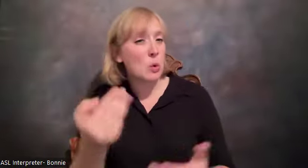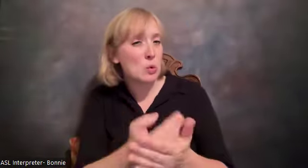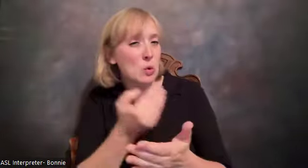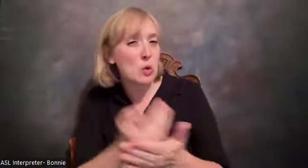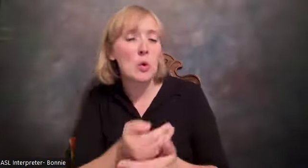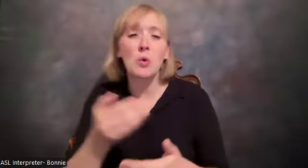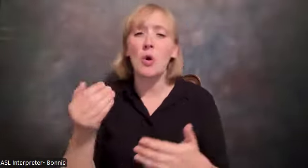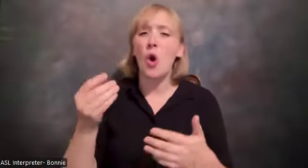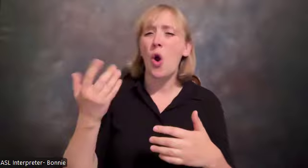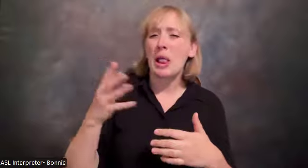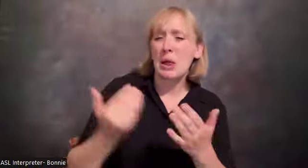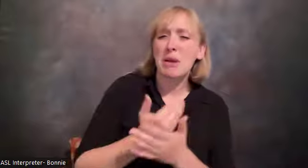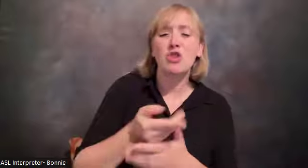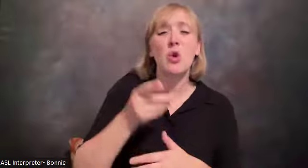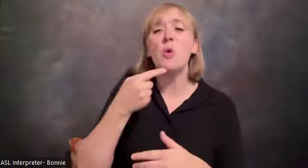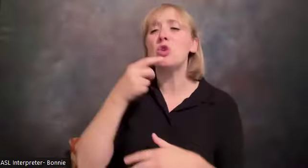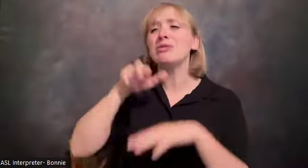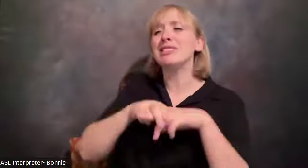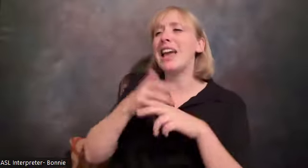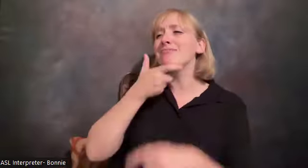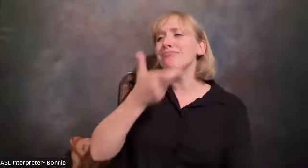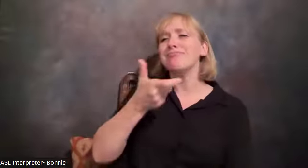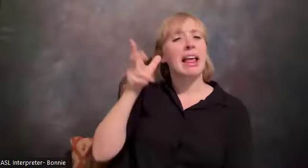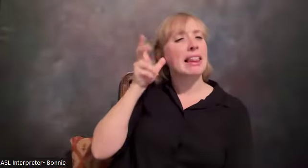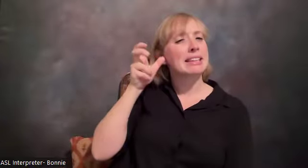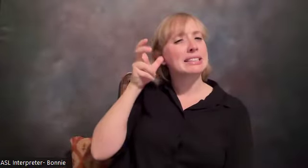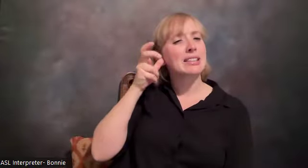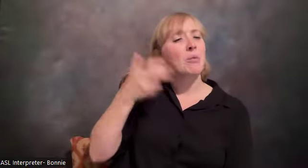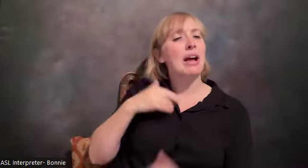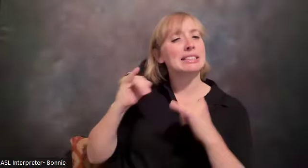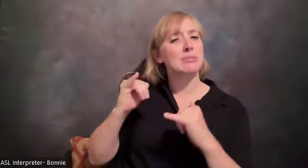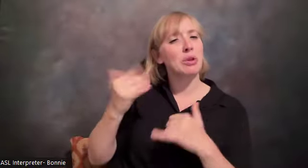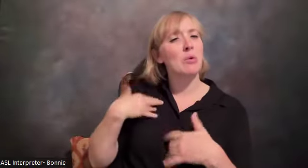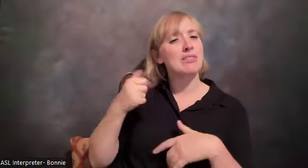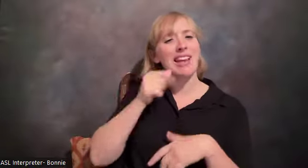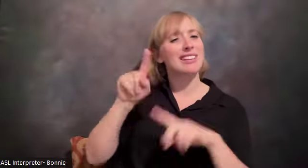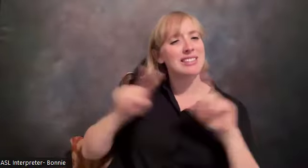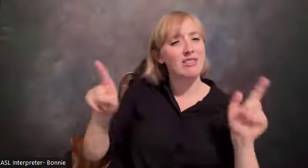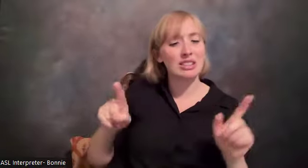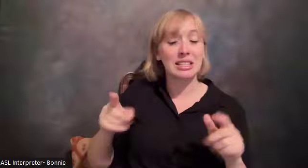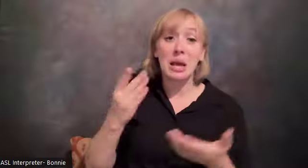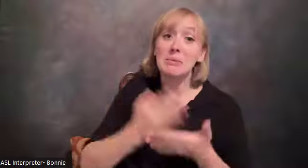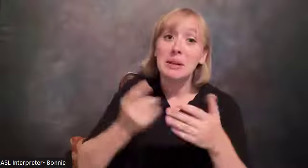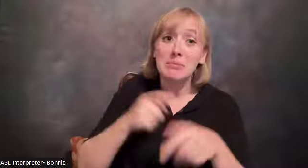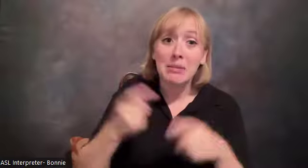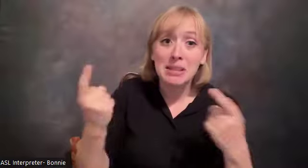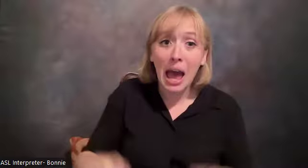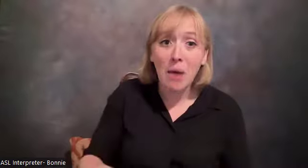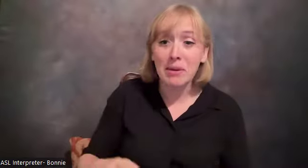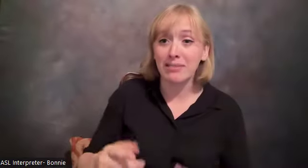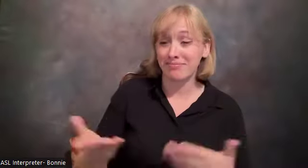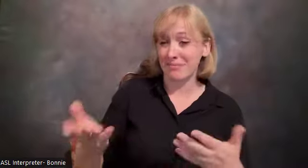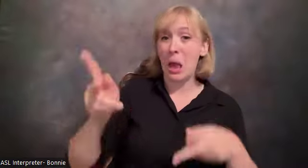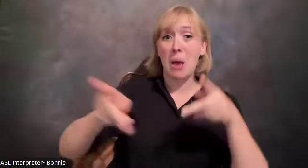your story or listen for the similarities rather than the differences, I know what they mean. But sometimes it's pretty hard because you know what? We are really